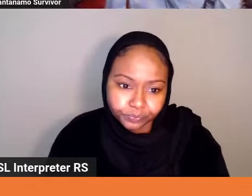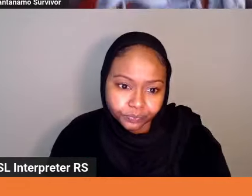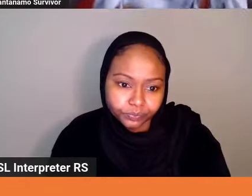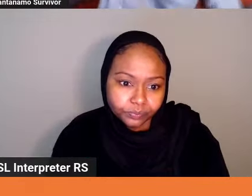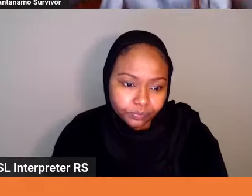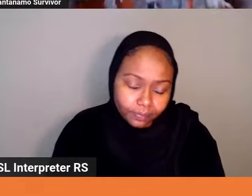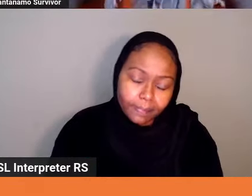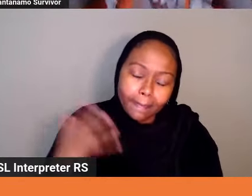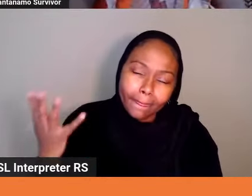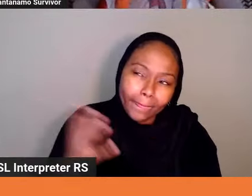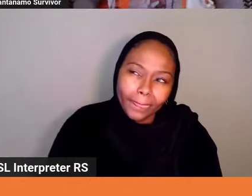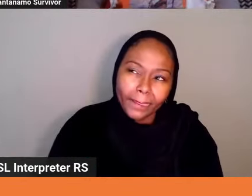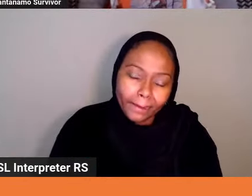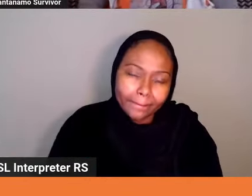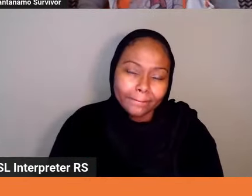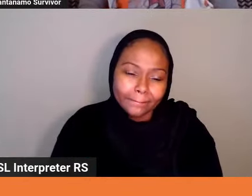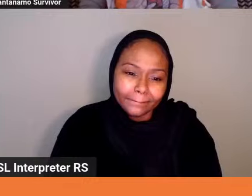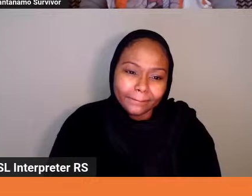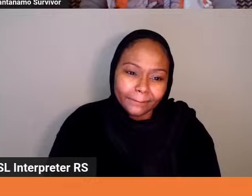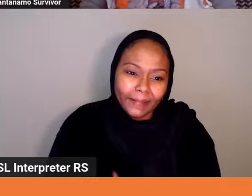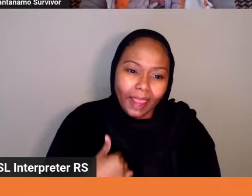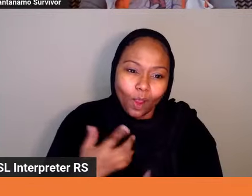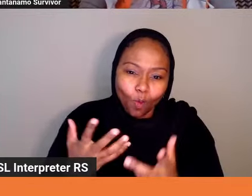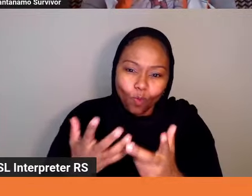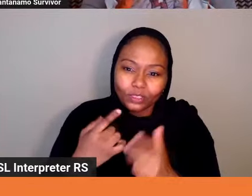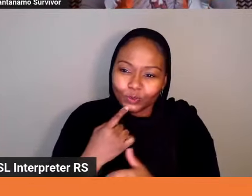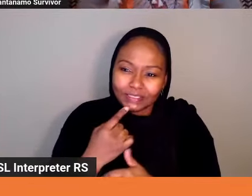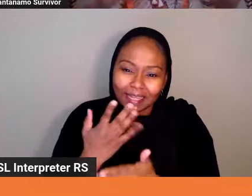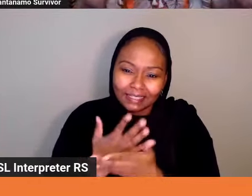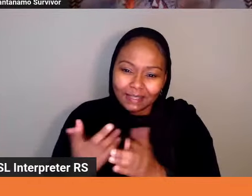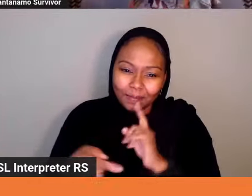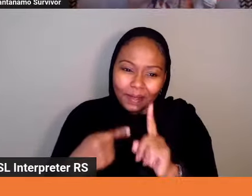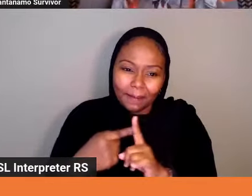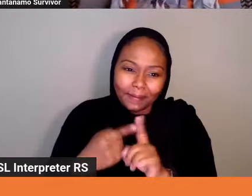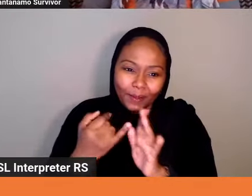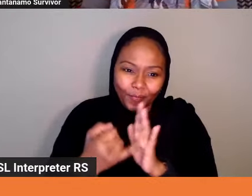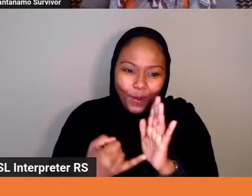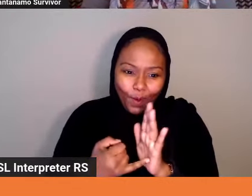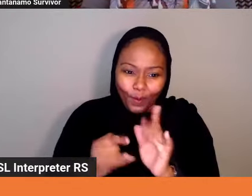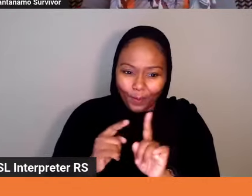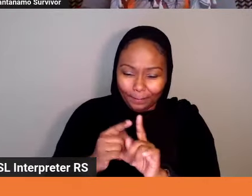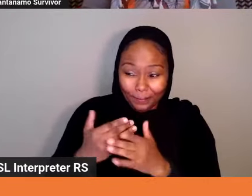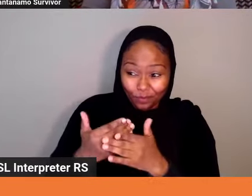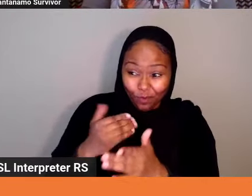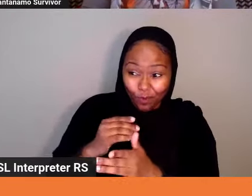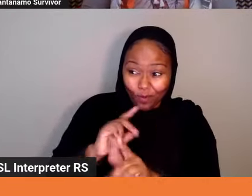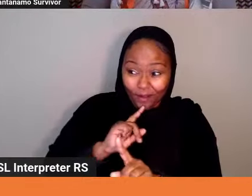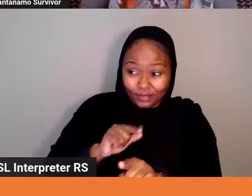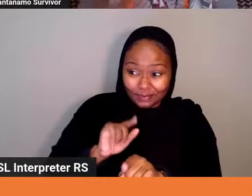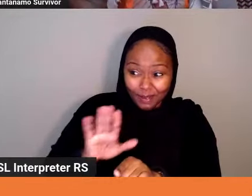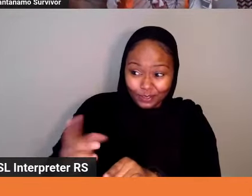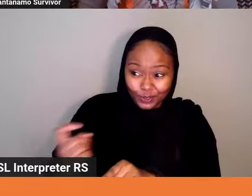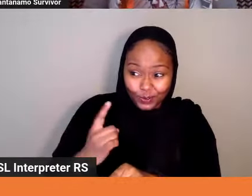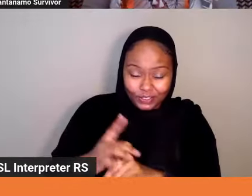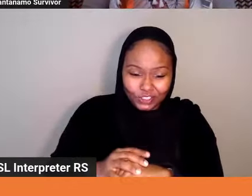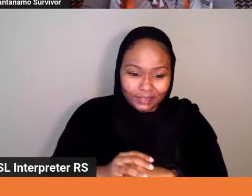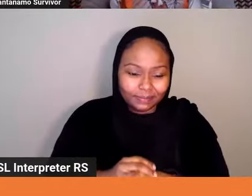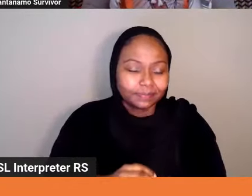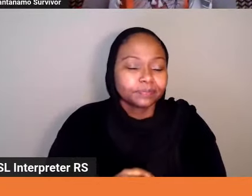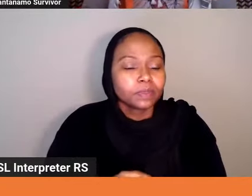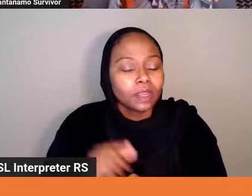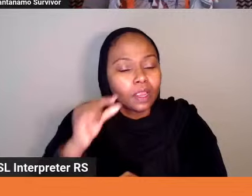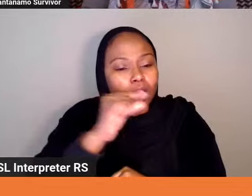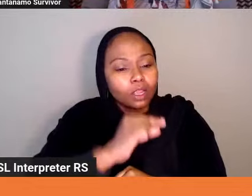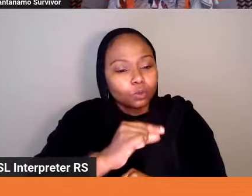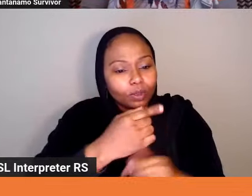Yeah, I would like to say something about the art, before we jump to answer the question. In Guantanamo, we